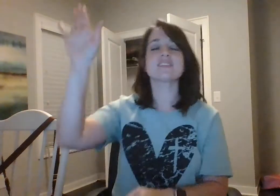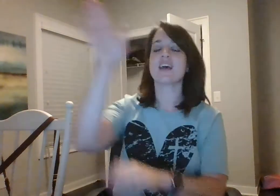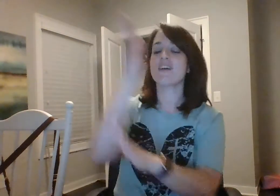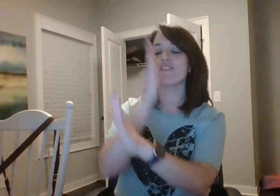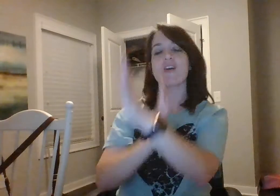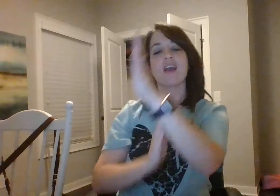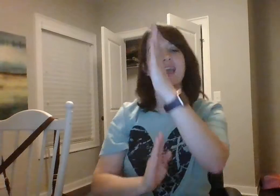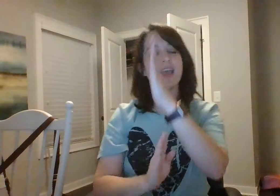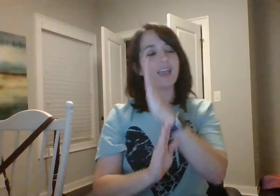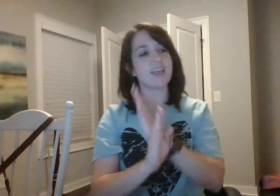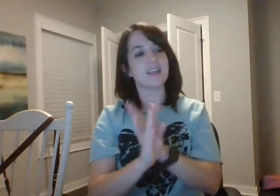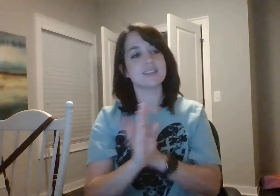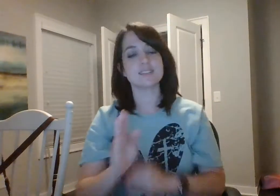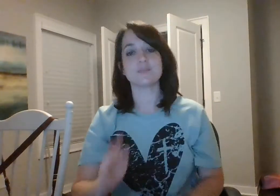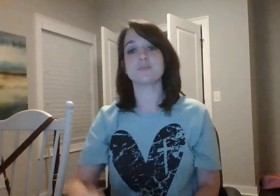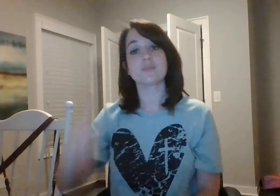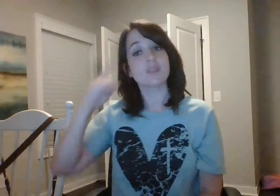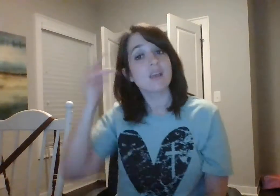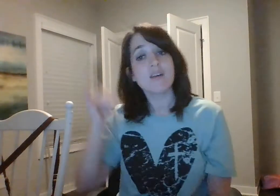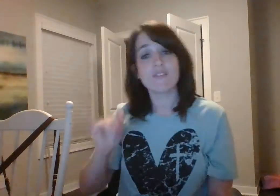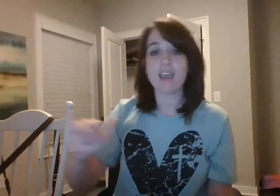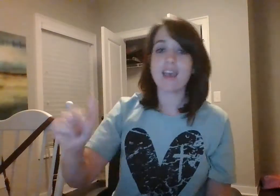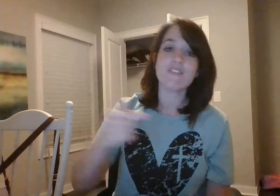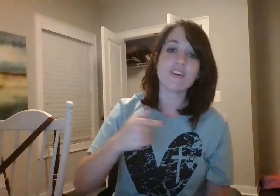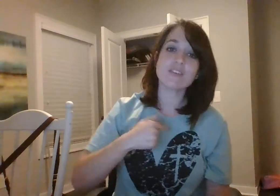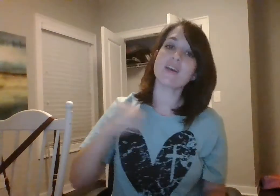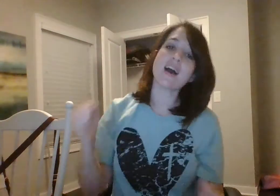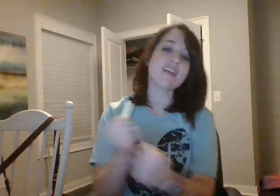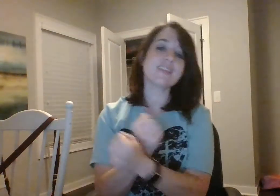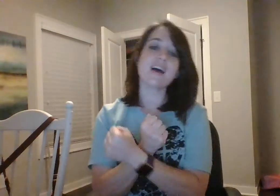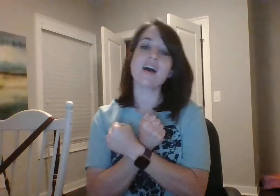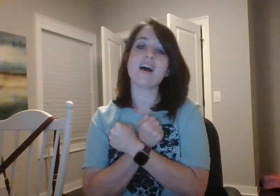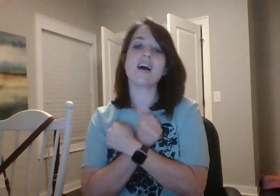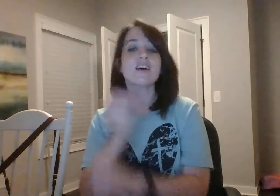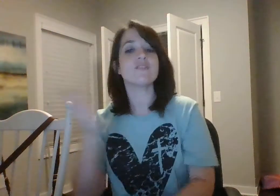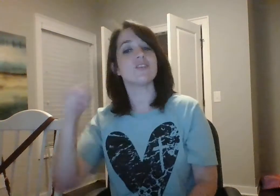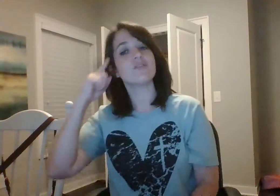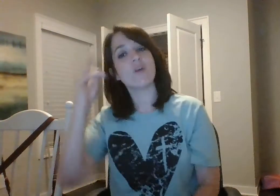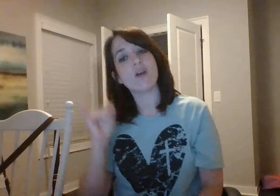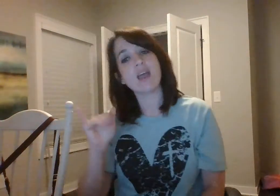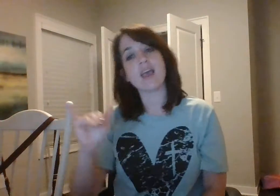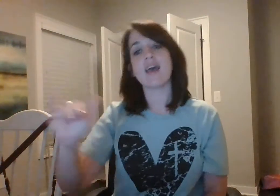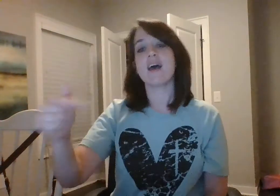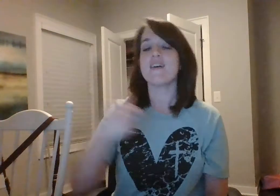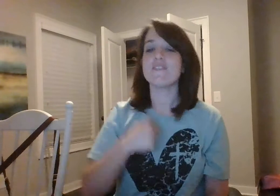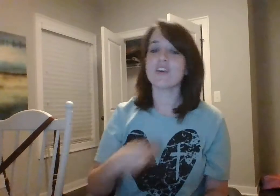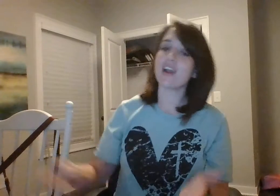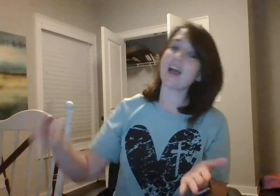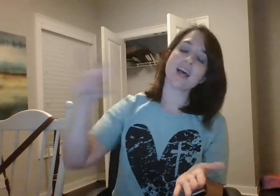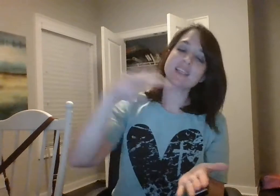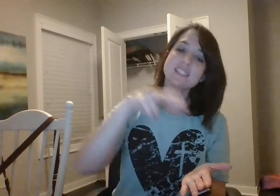of your hand. Never alone you forever I